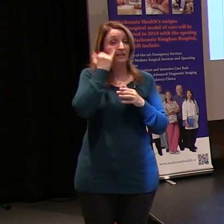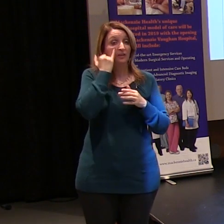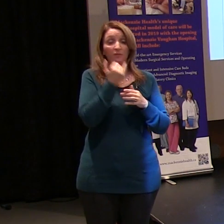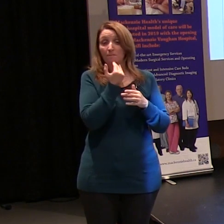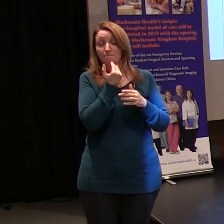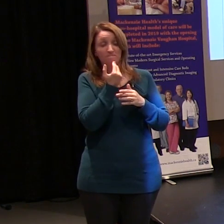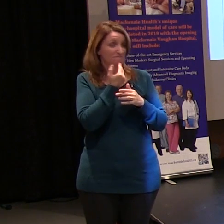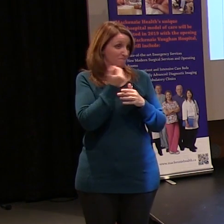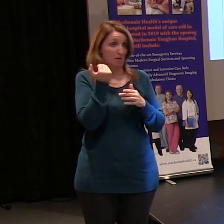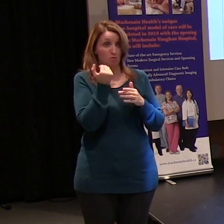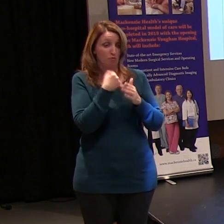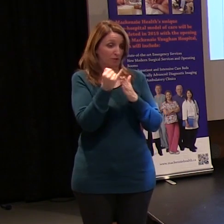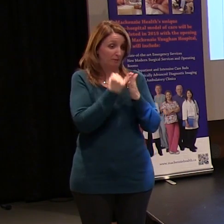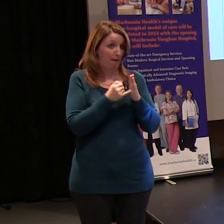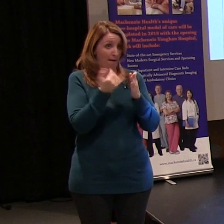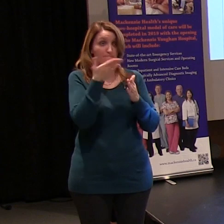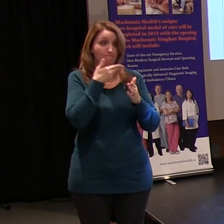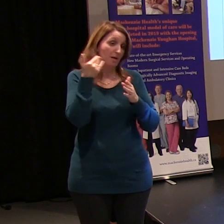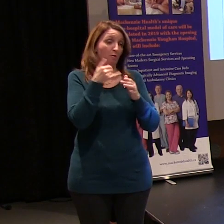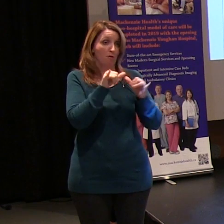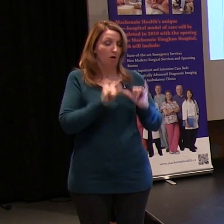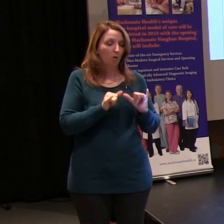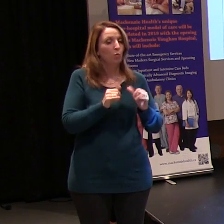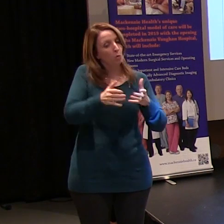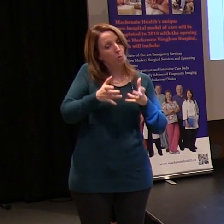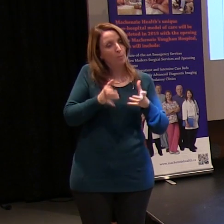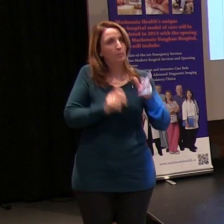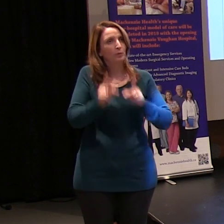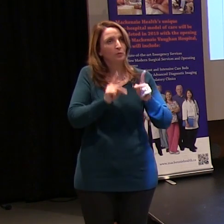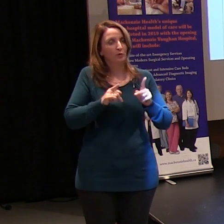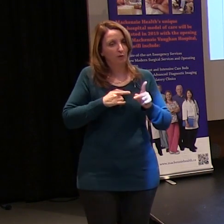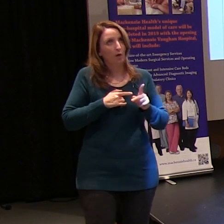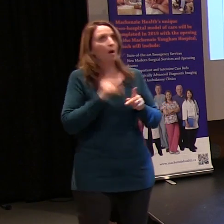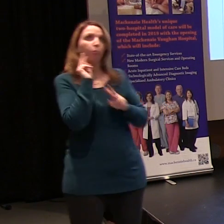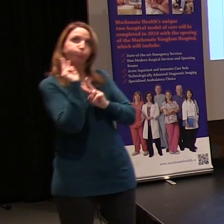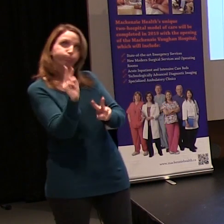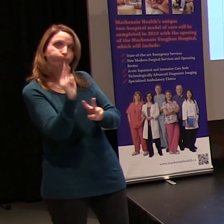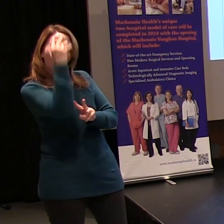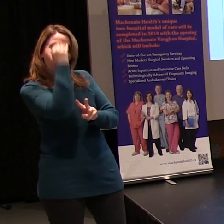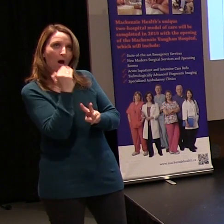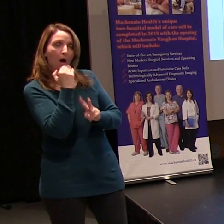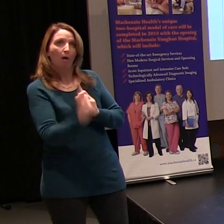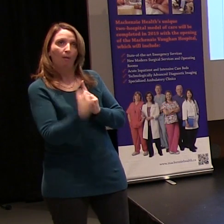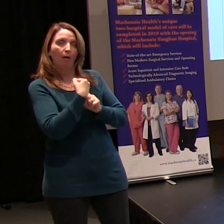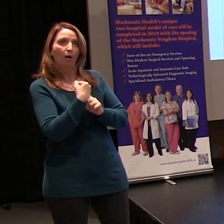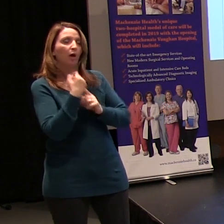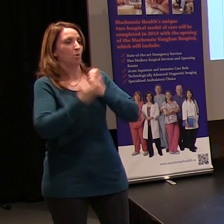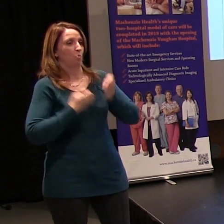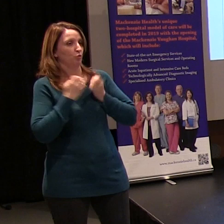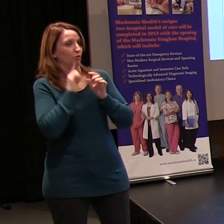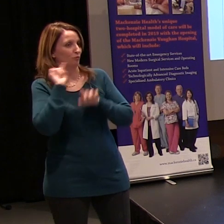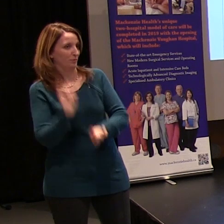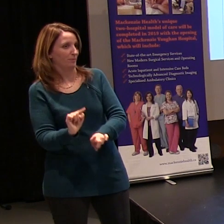is to create environment that invoke an emotion response. And the emotion part of us as human beings when